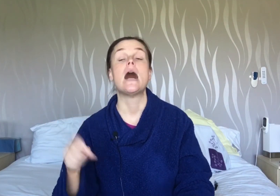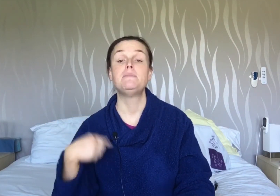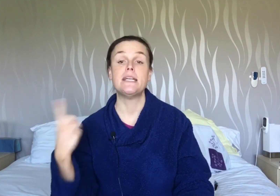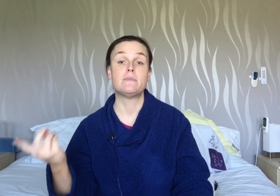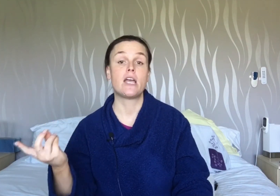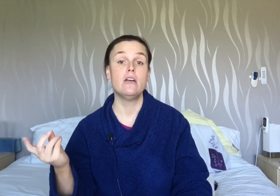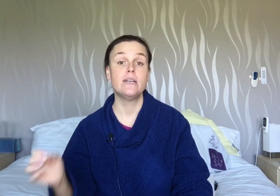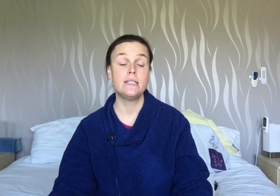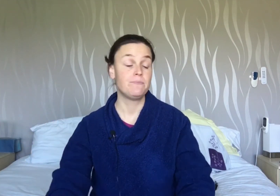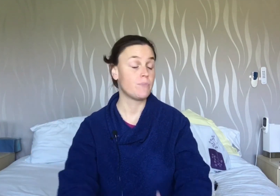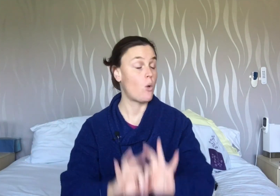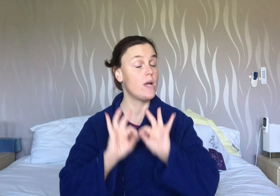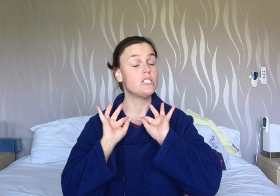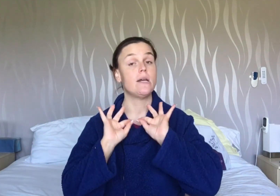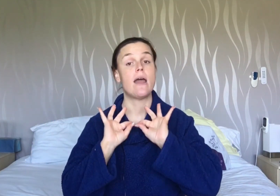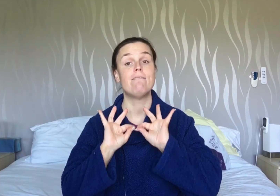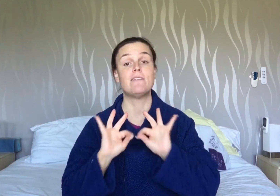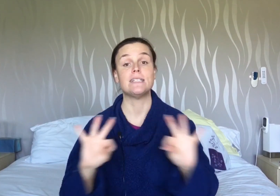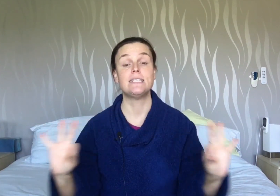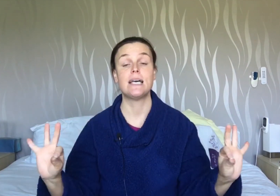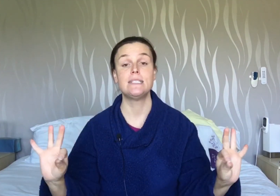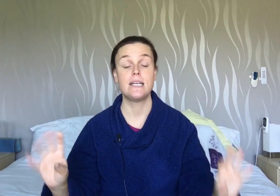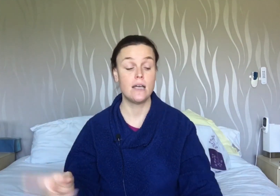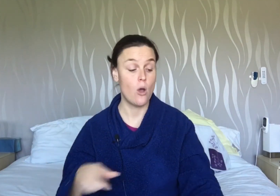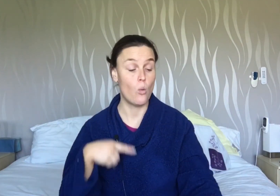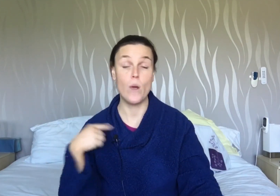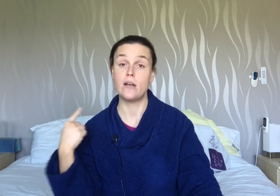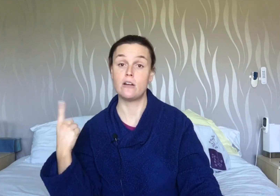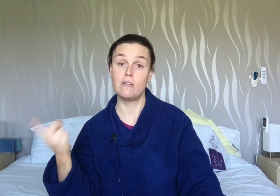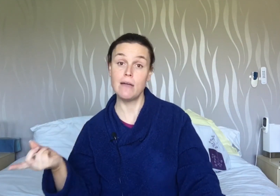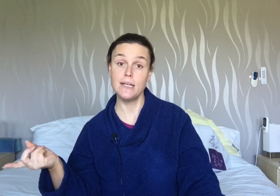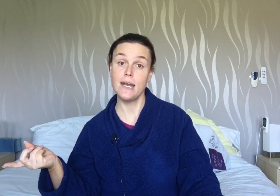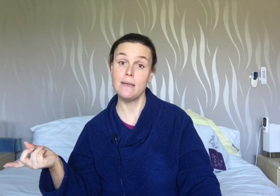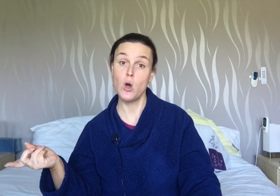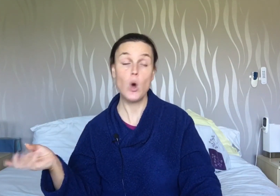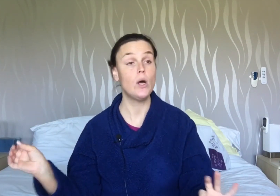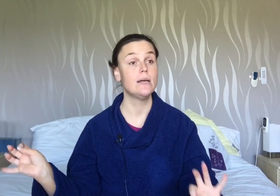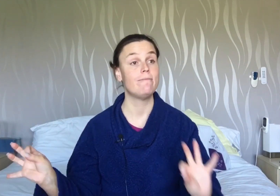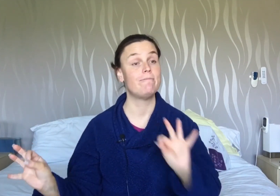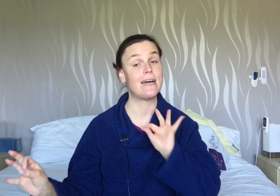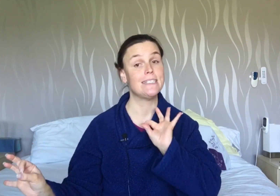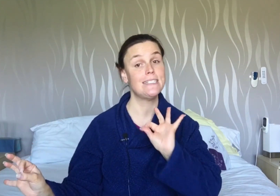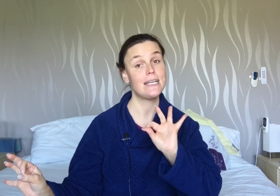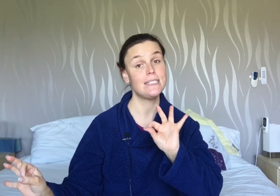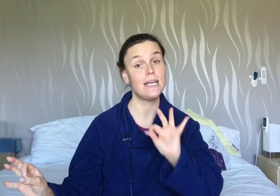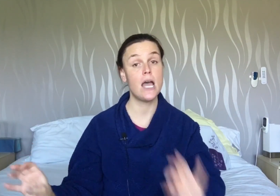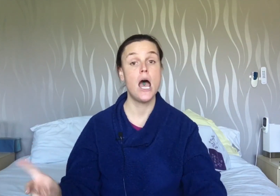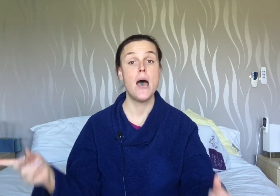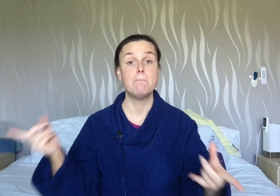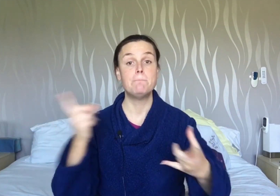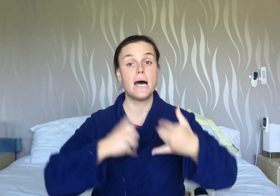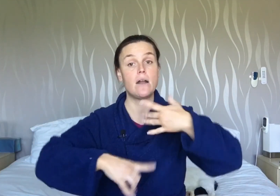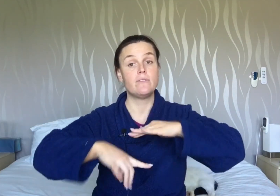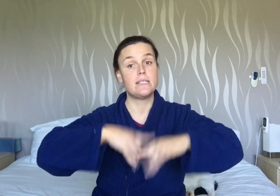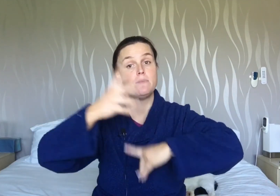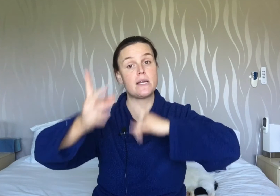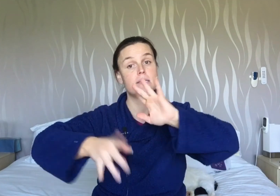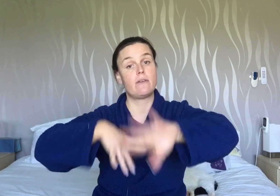Update on my COVID. We're doing fantastic. We're not grounded anymore. Fantastic. But obviously, because I film